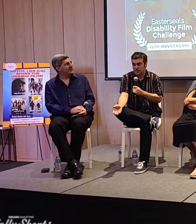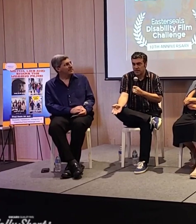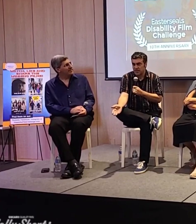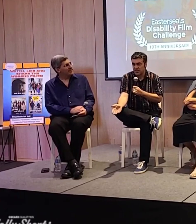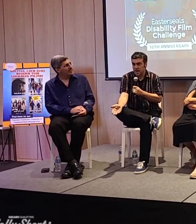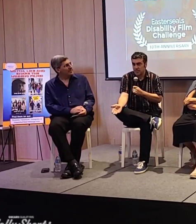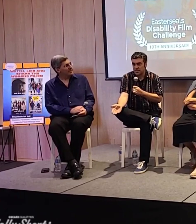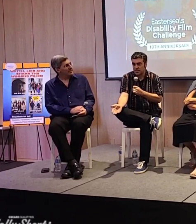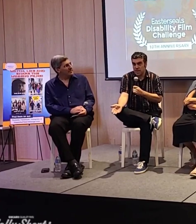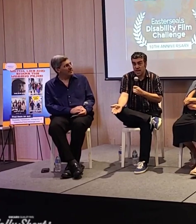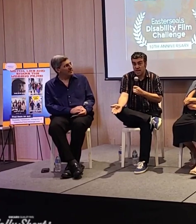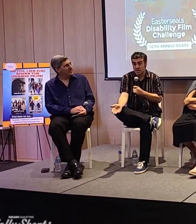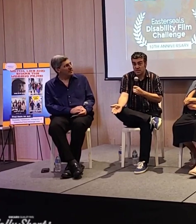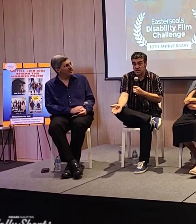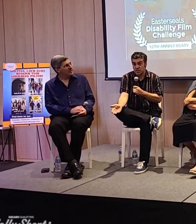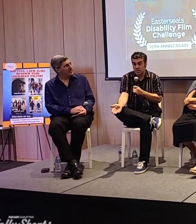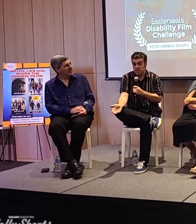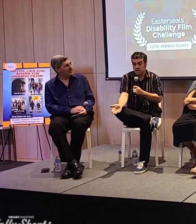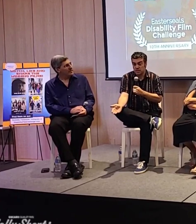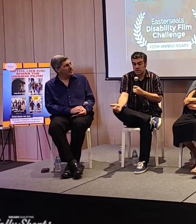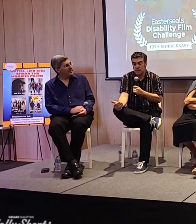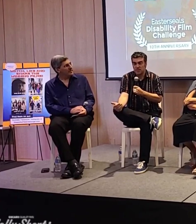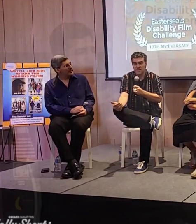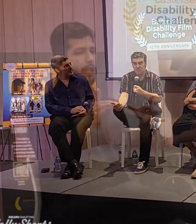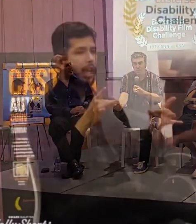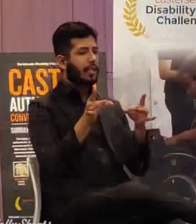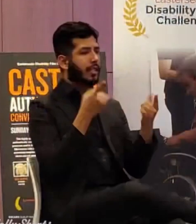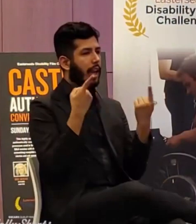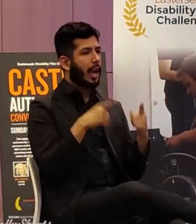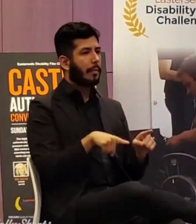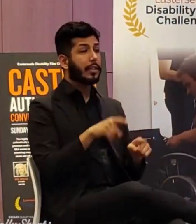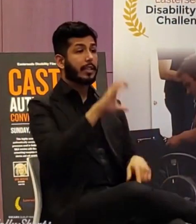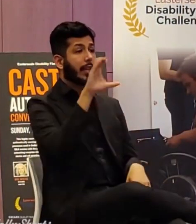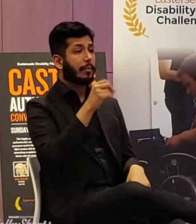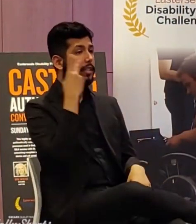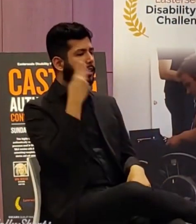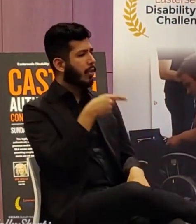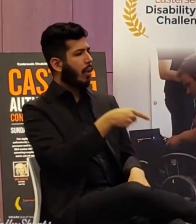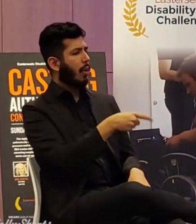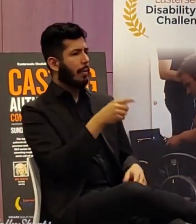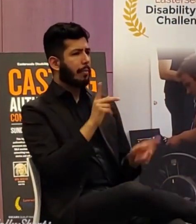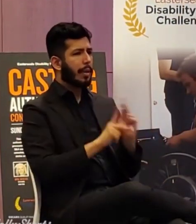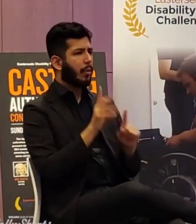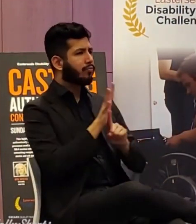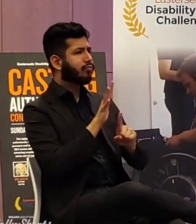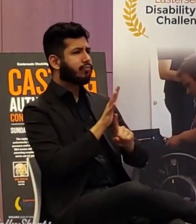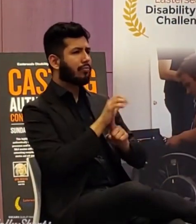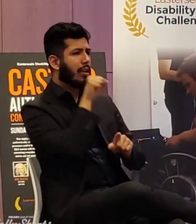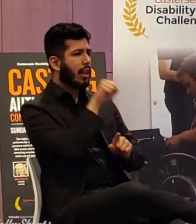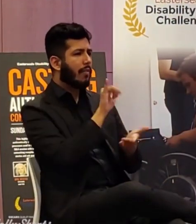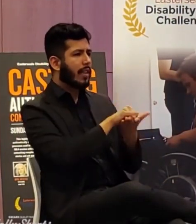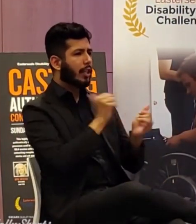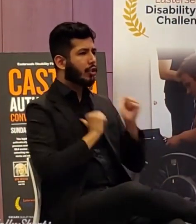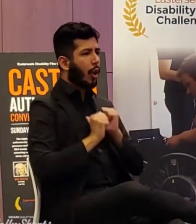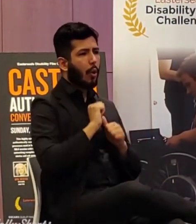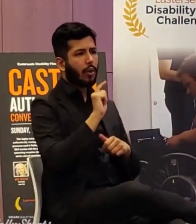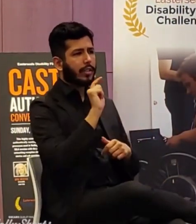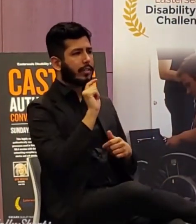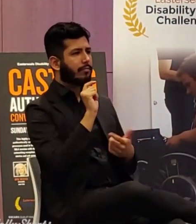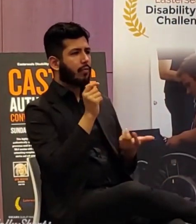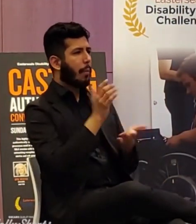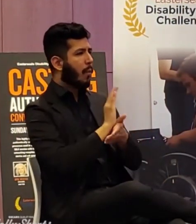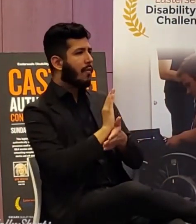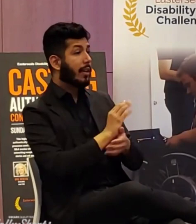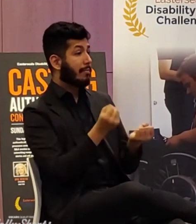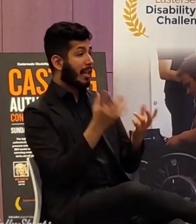a piece of casting happens and these companies see that, oh my God, everybody loved it and it made a lot of money. Tons of people